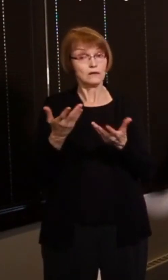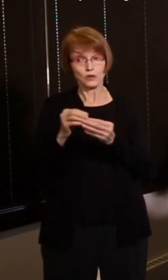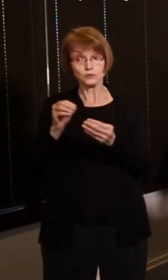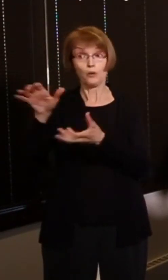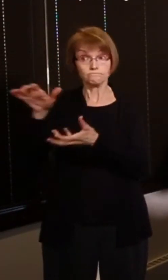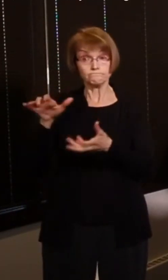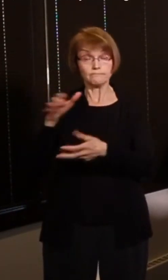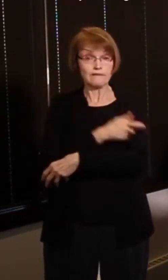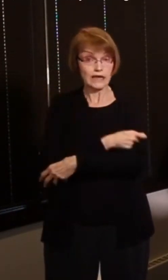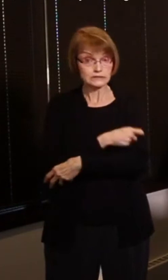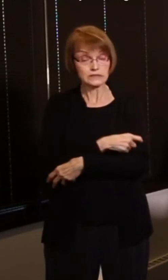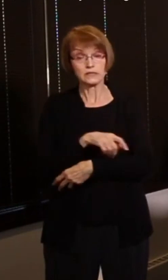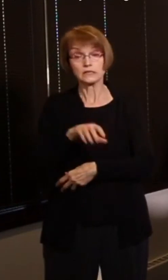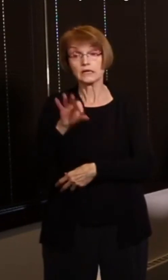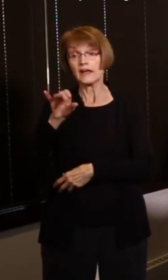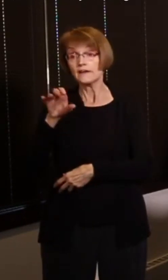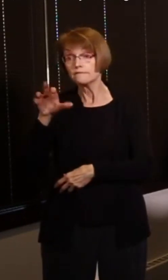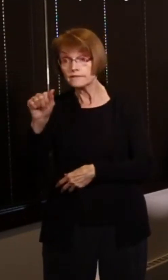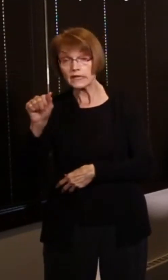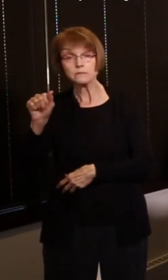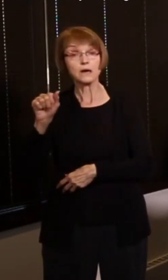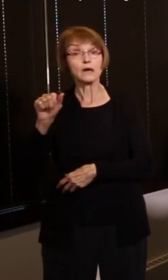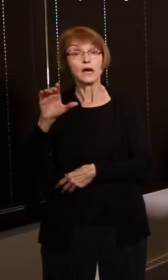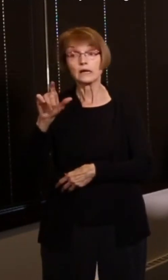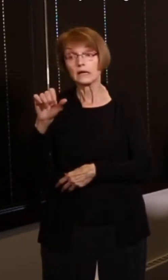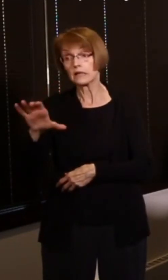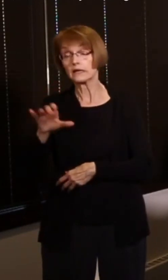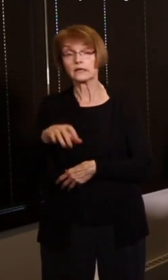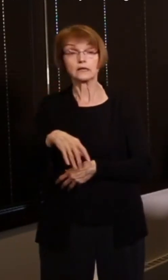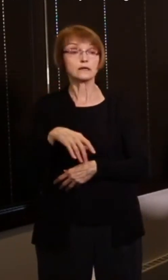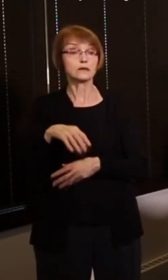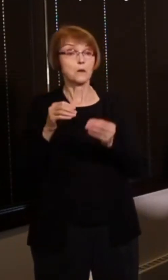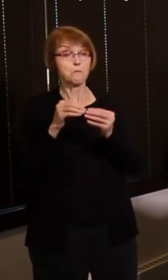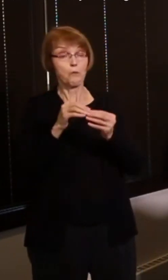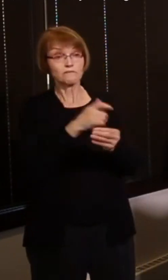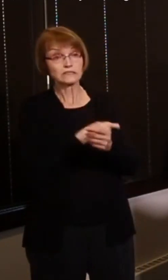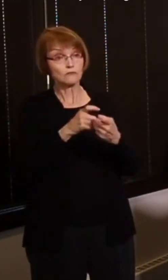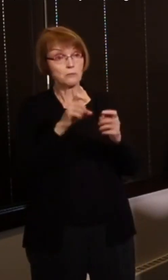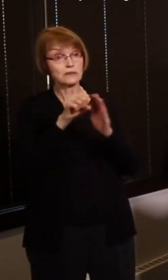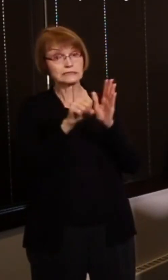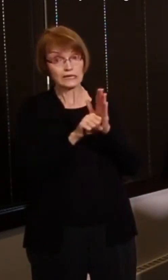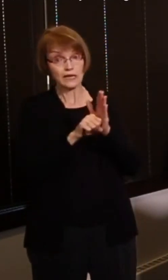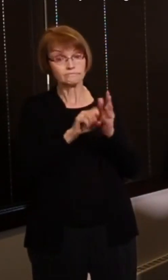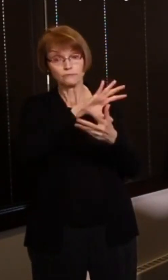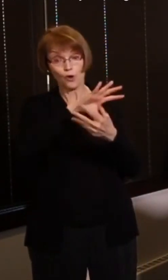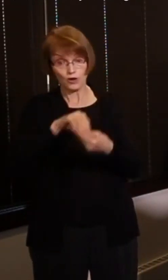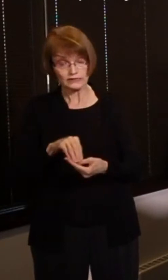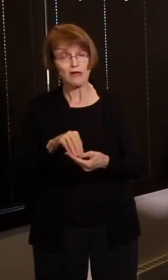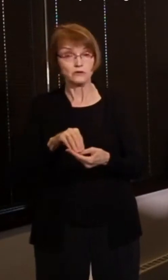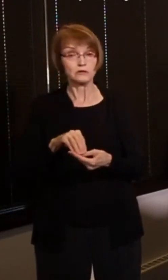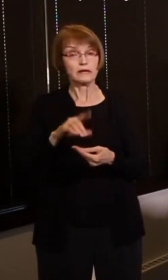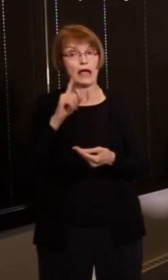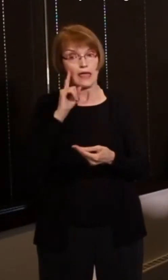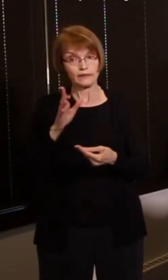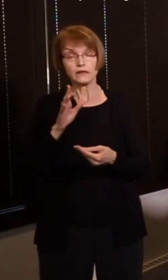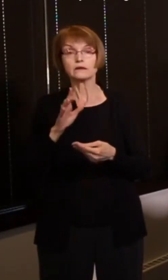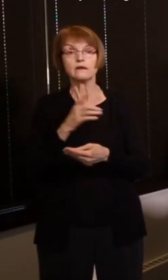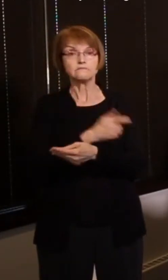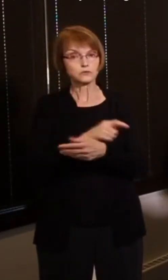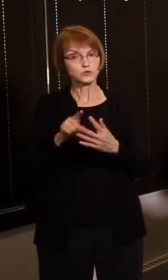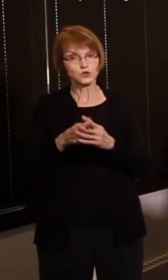FEMA clinics and with the increased allocation coming from the state. I think it's going to ramp up rather quickly, rather